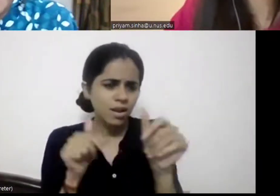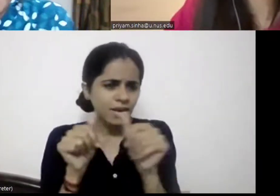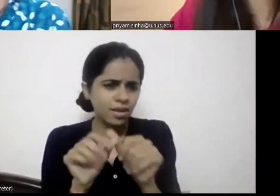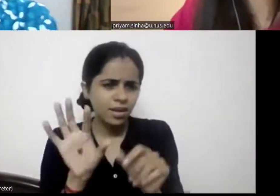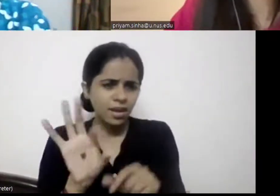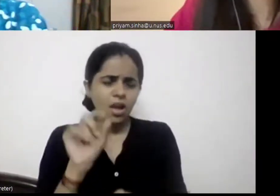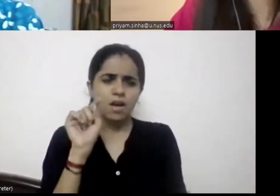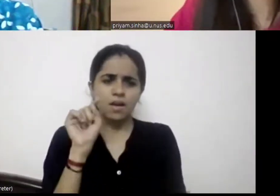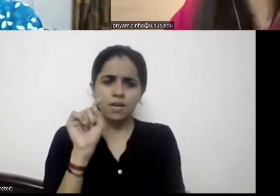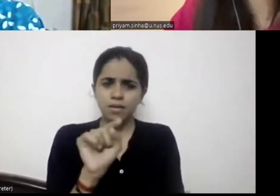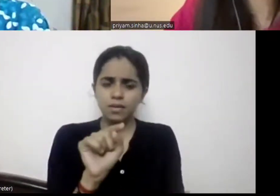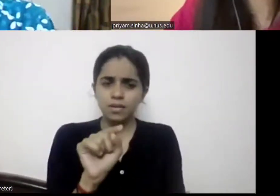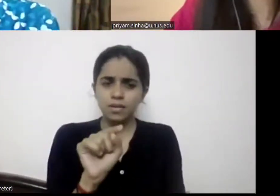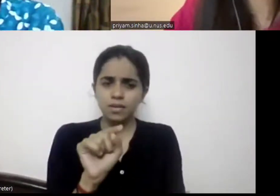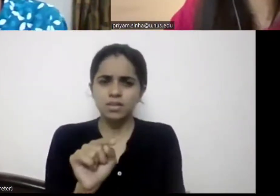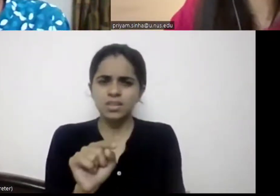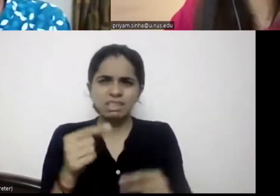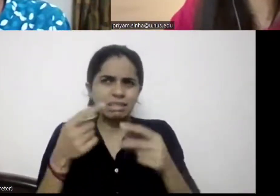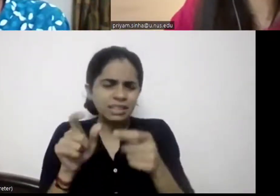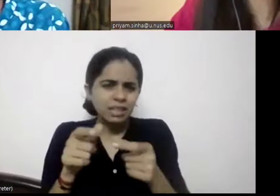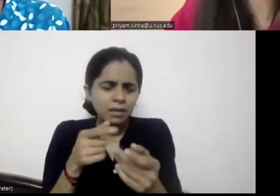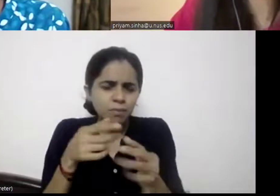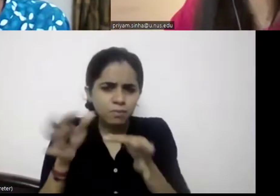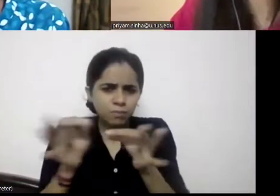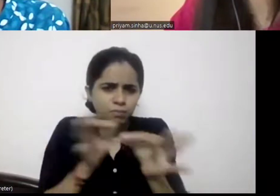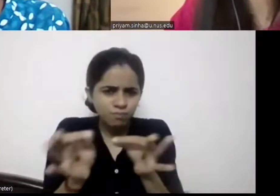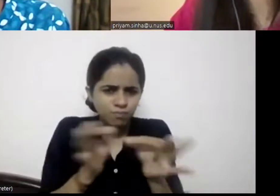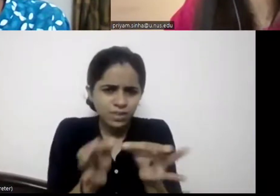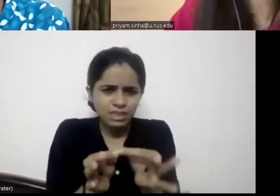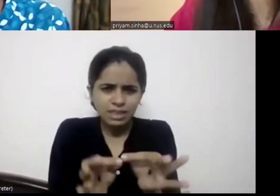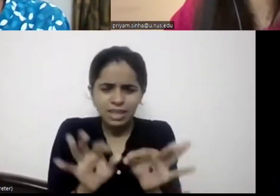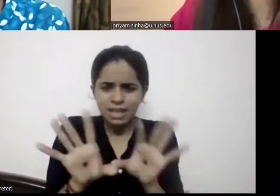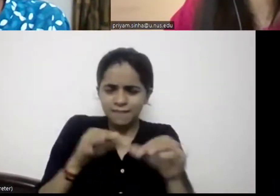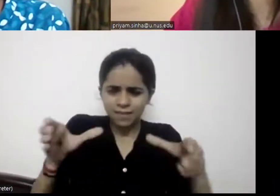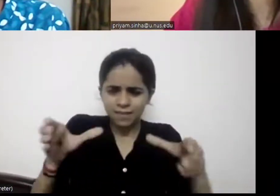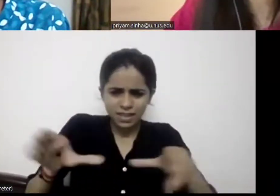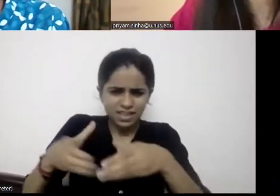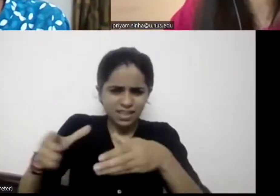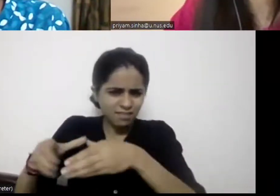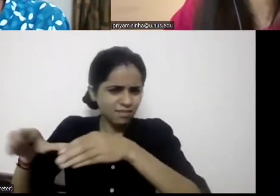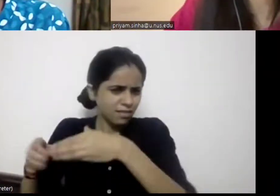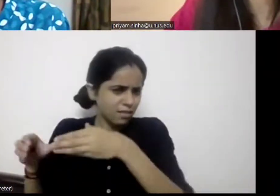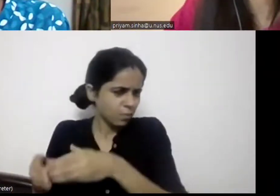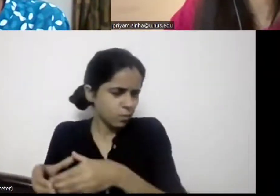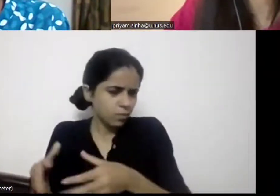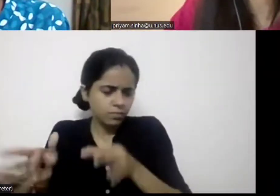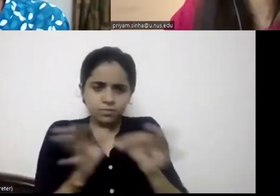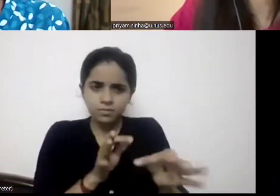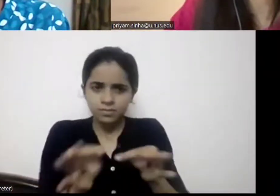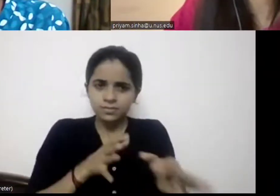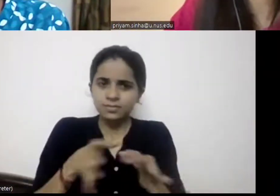the categorization of your explanation of the movies,